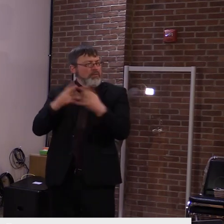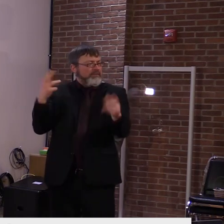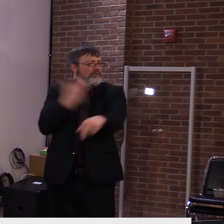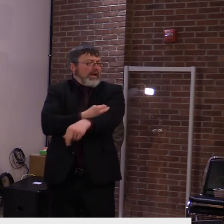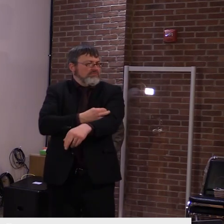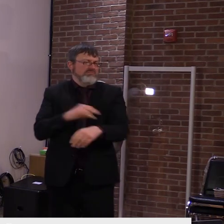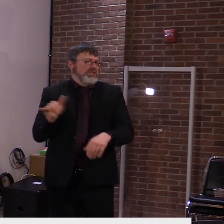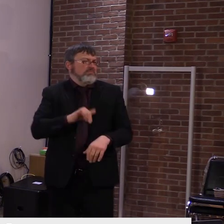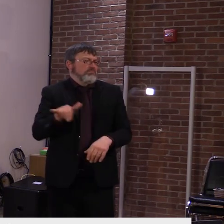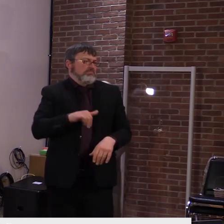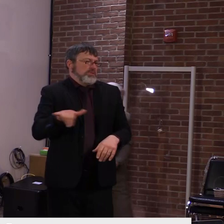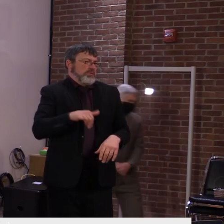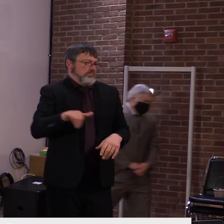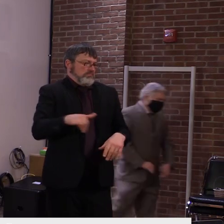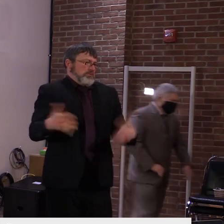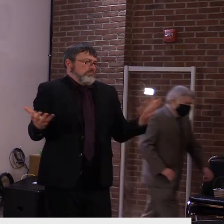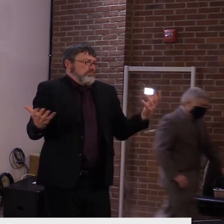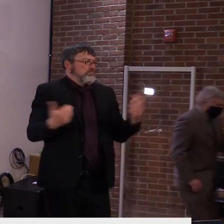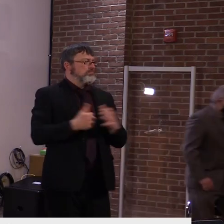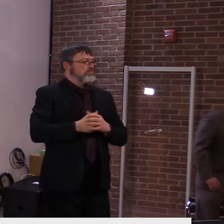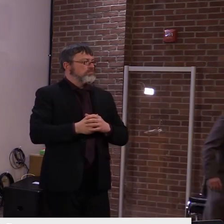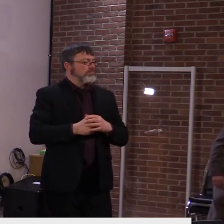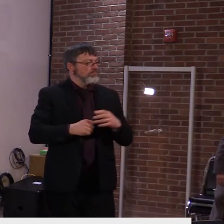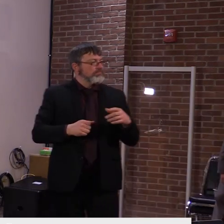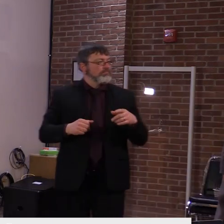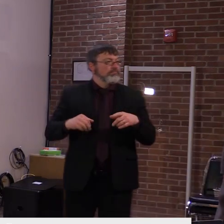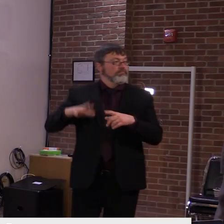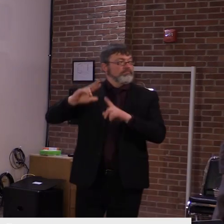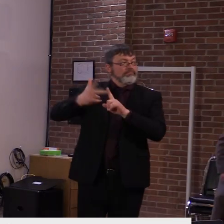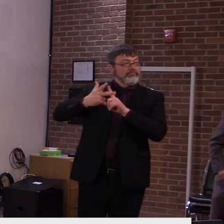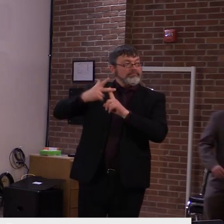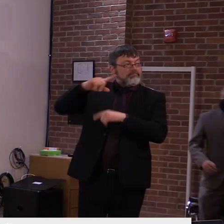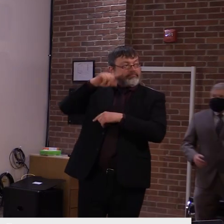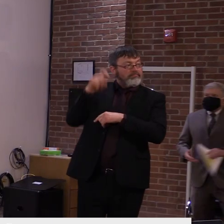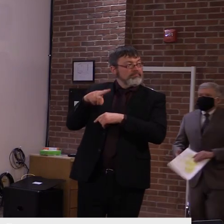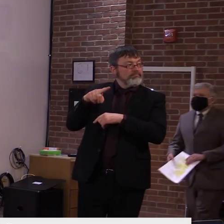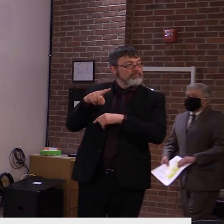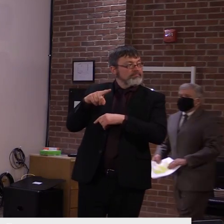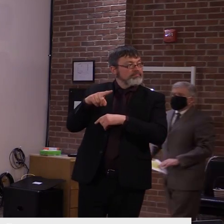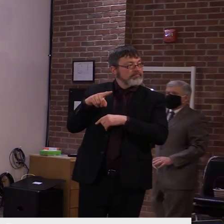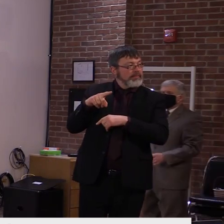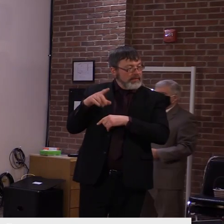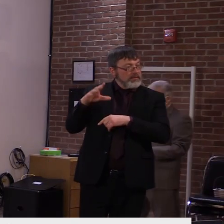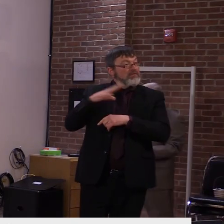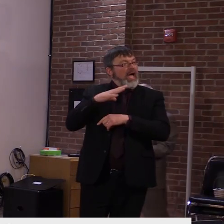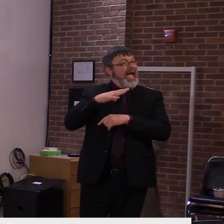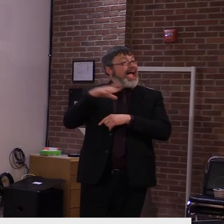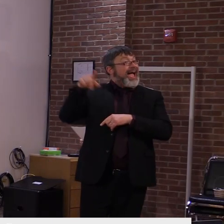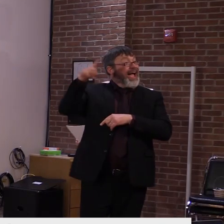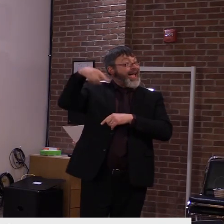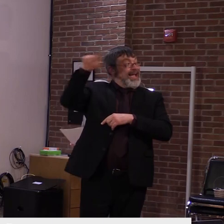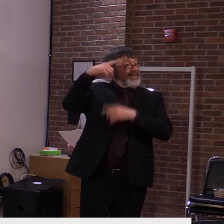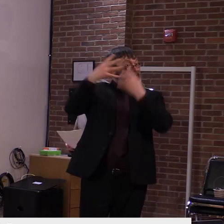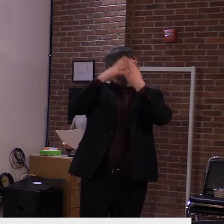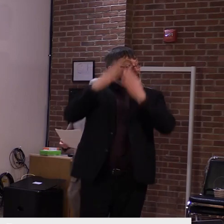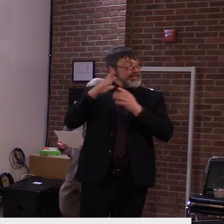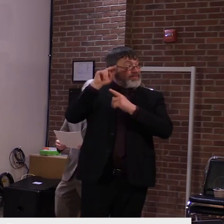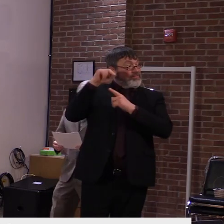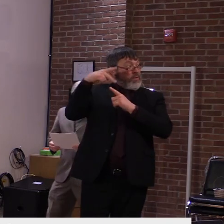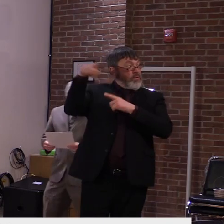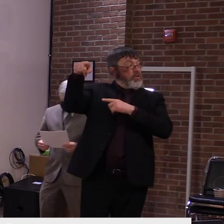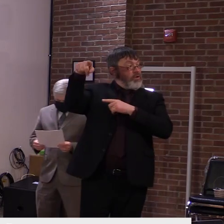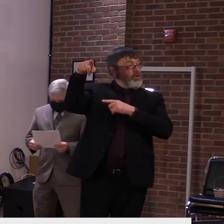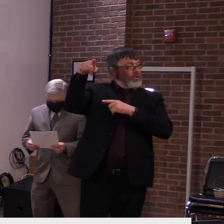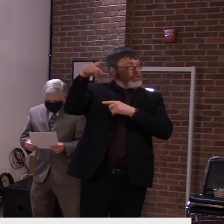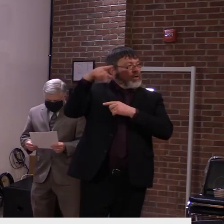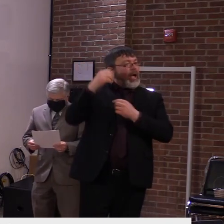Can you tell me how many inmates at the Northern State are currently hospitalized or currently receiving supplemental oxygen at the facility? I